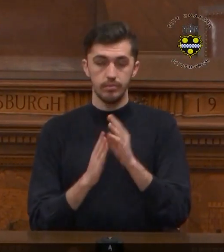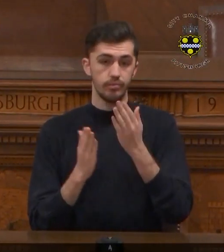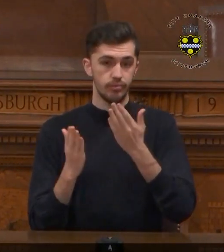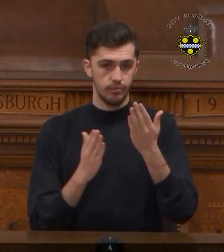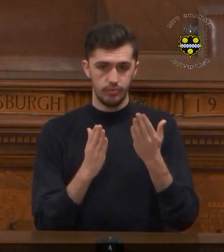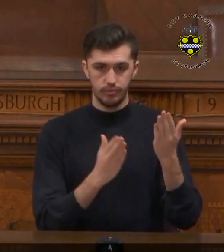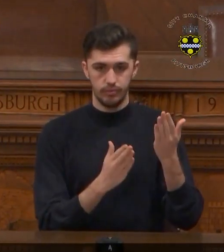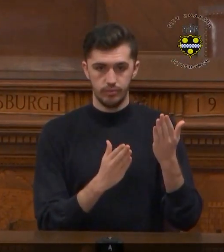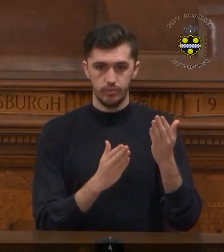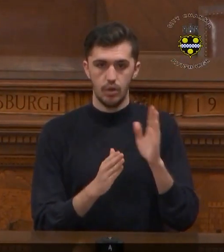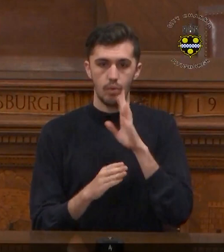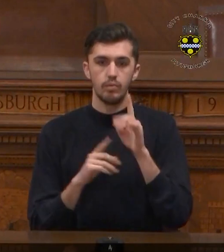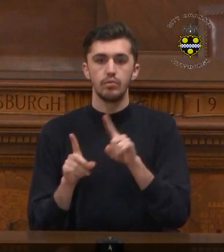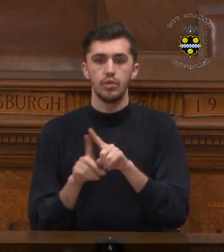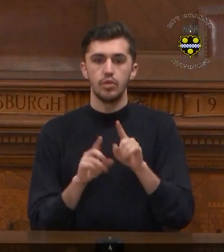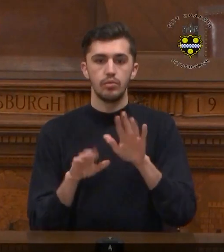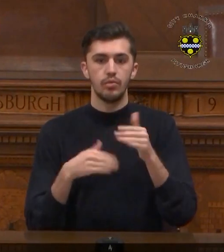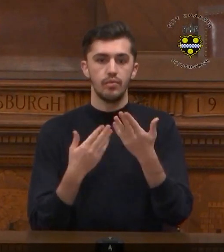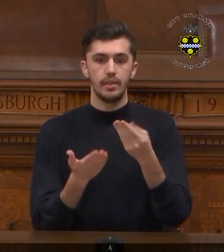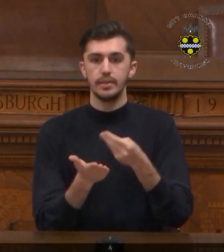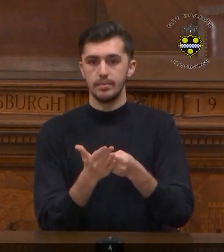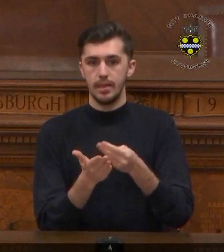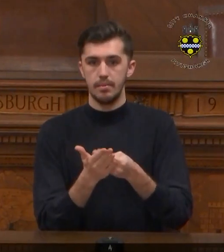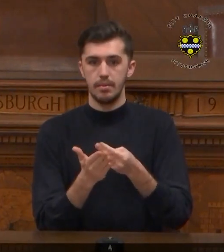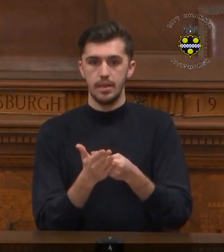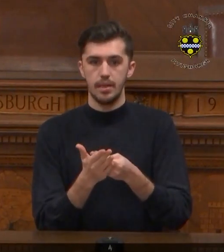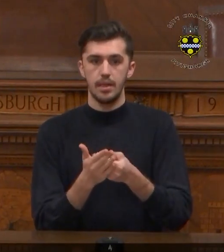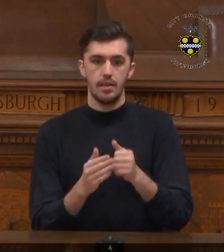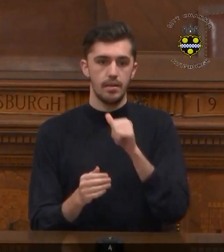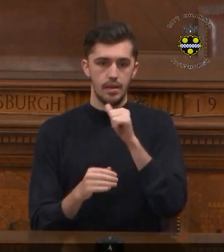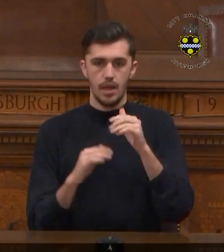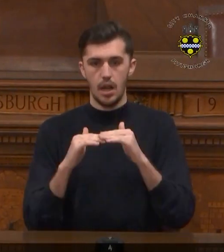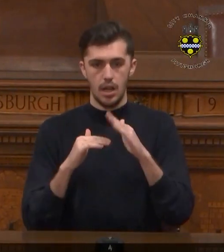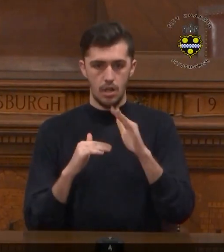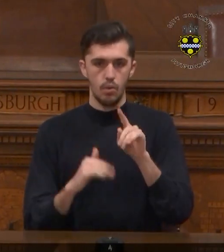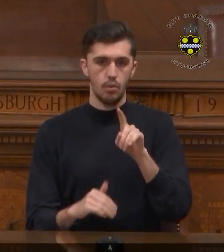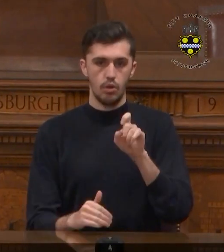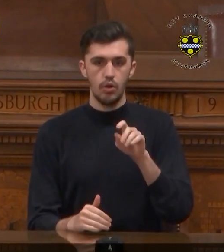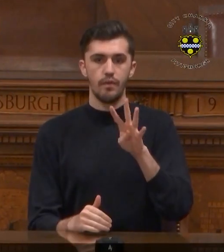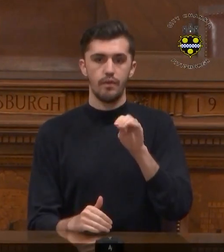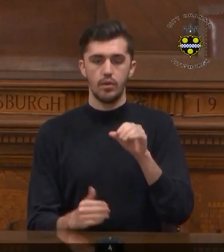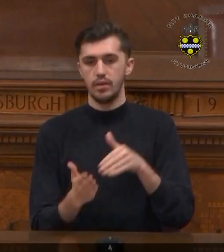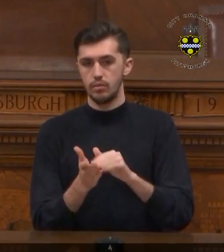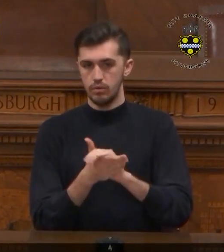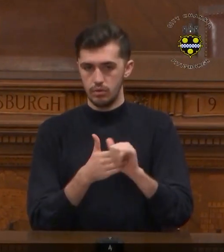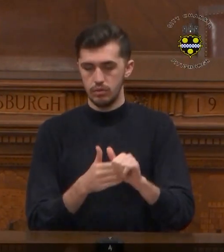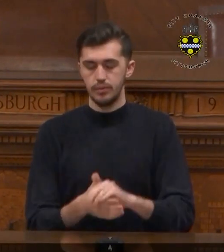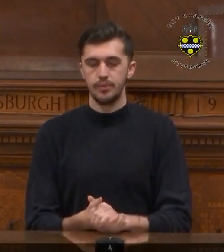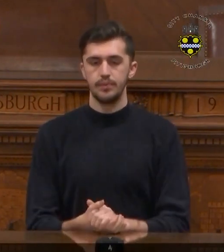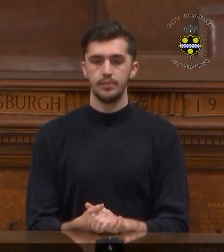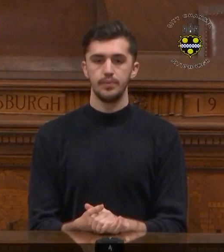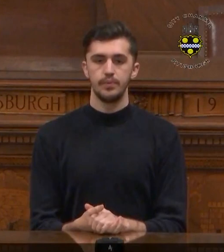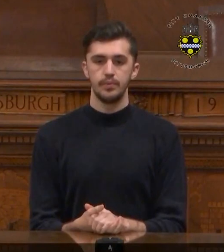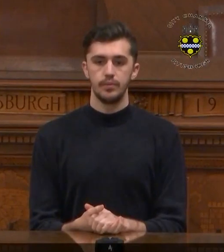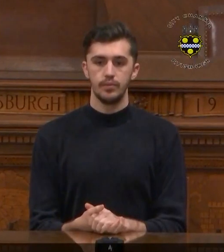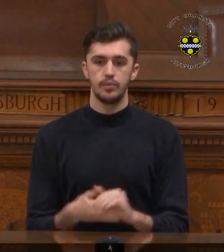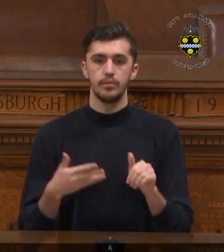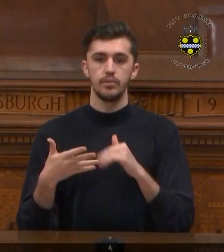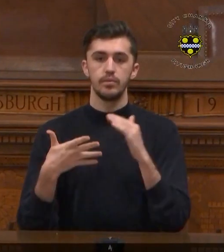and providing for the payment at a cost thereof not to exceed $140,000.